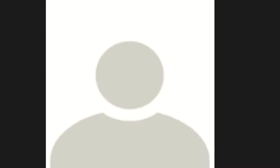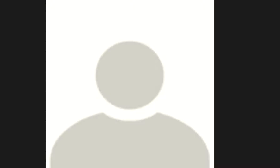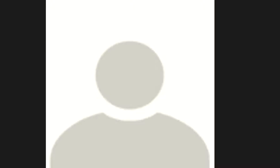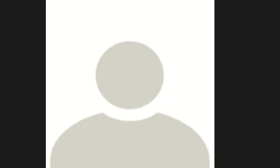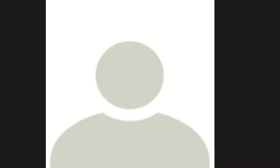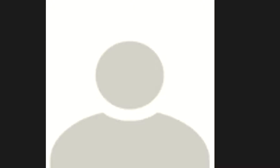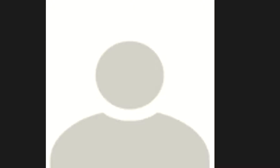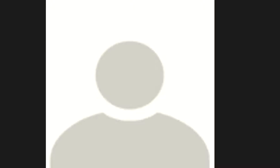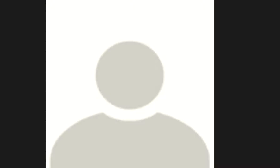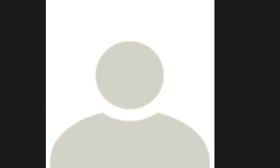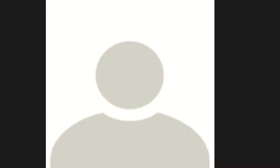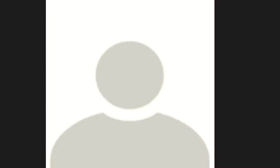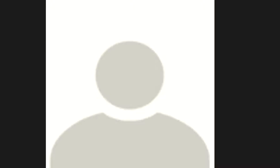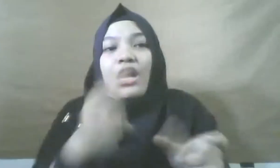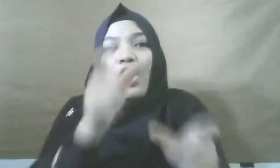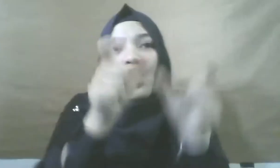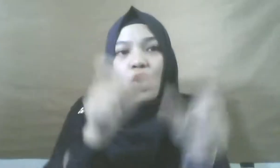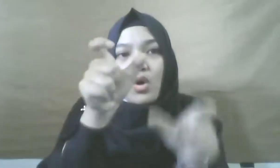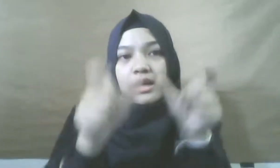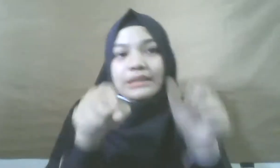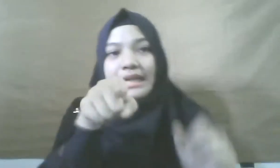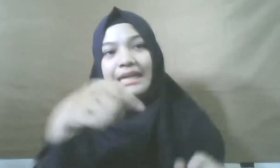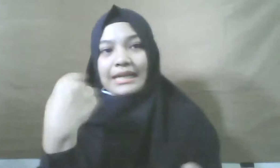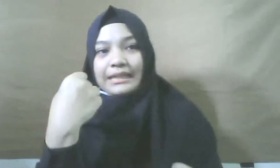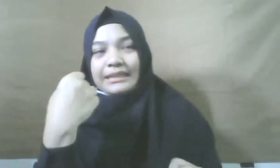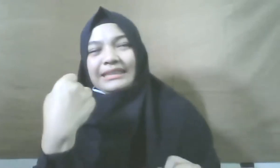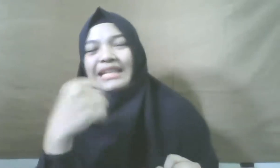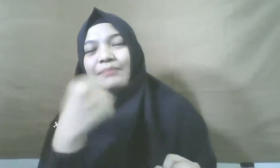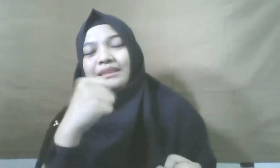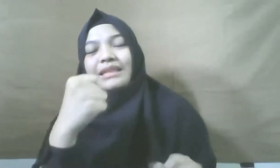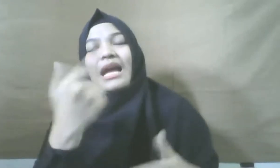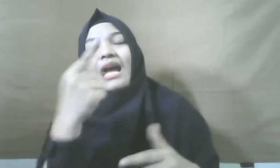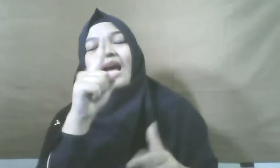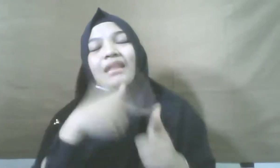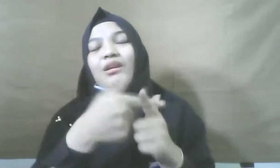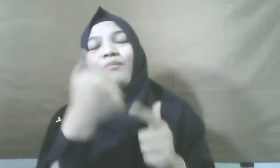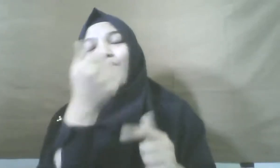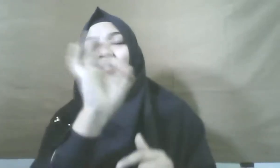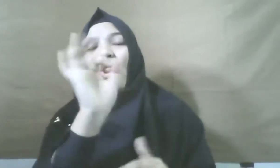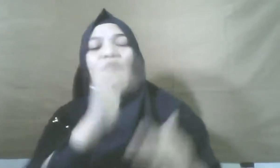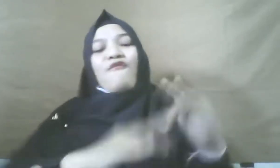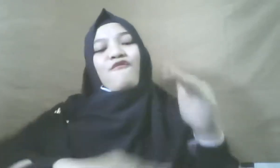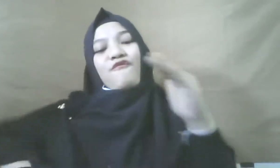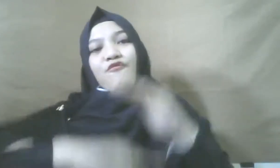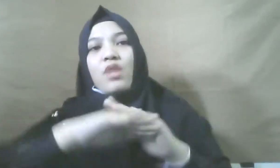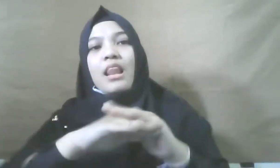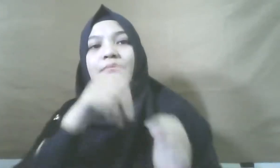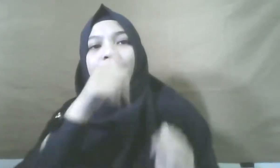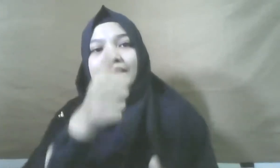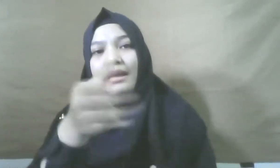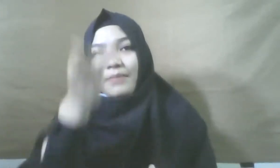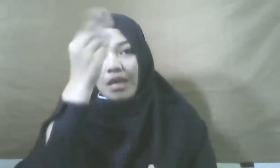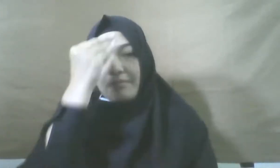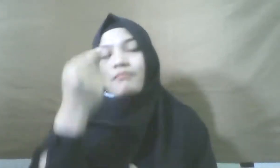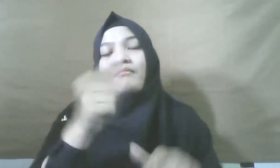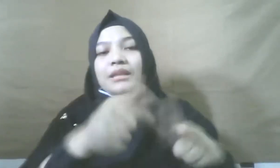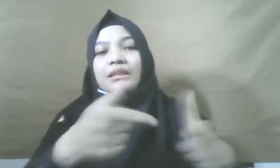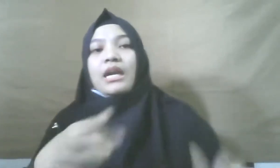Bahasa Indonesia and who rely on local languages. What is happening with